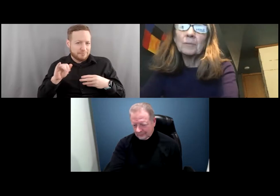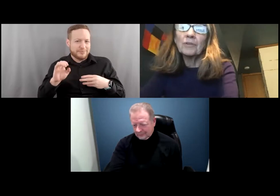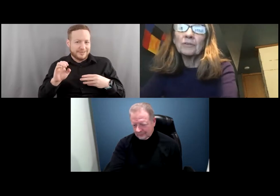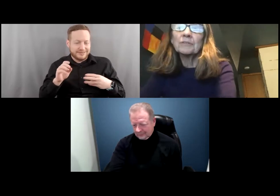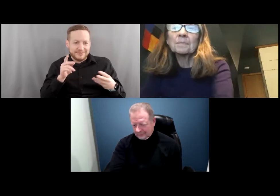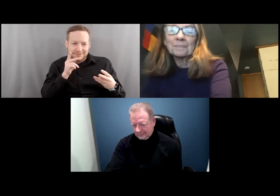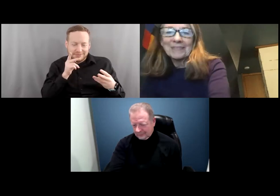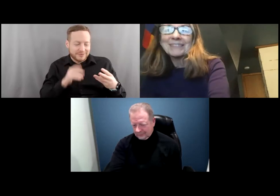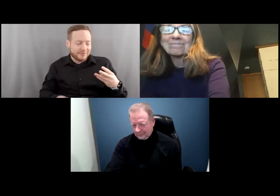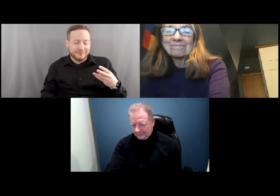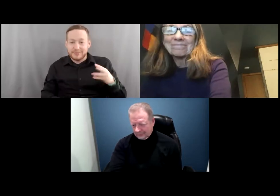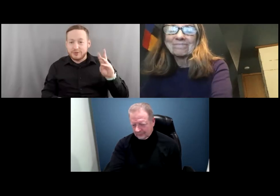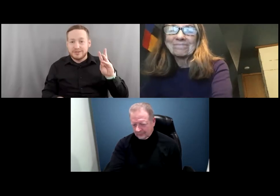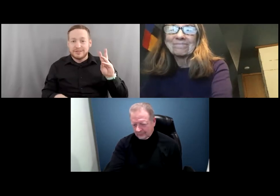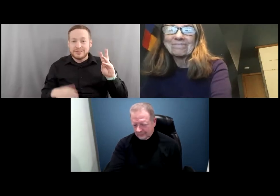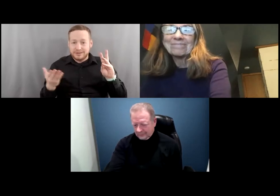Marthers.